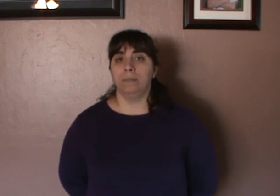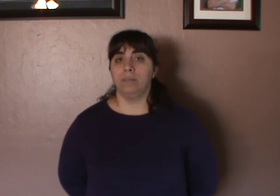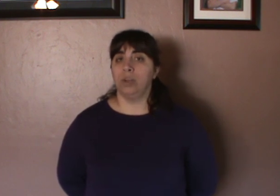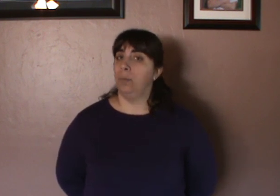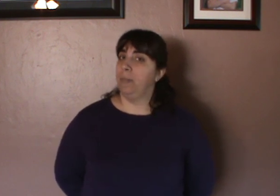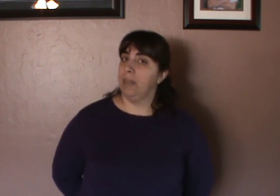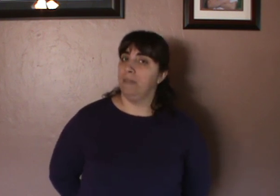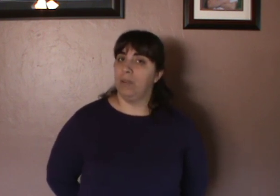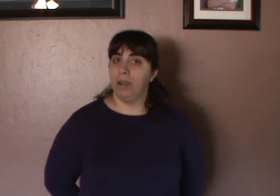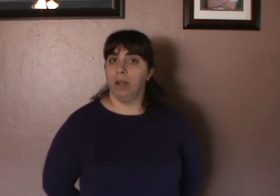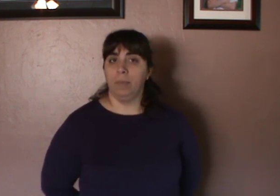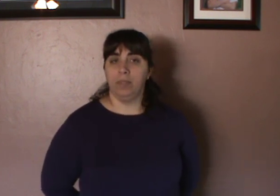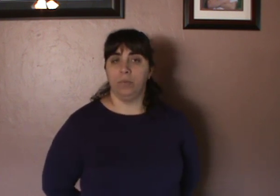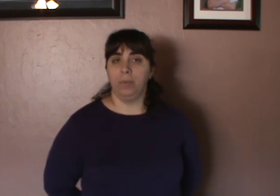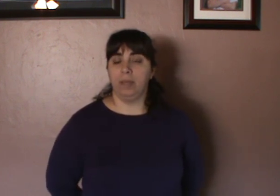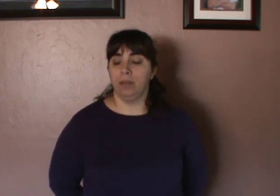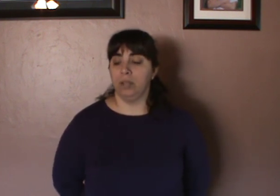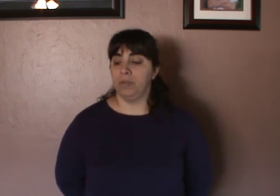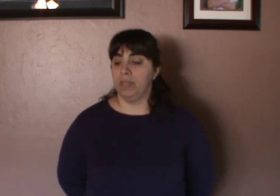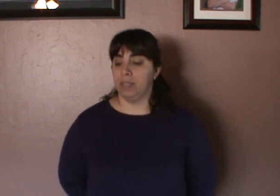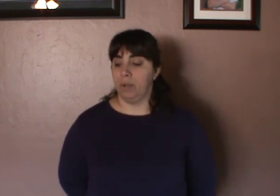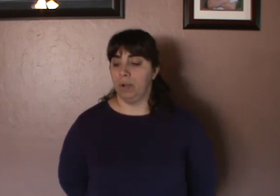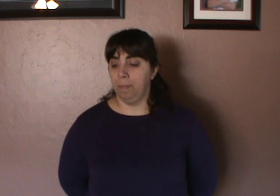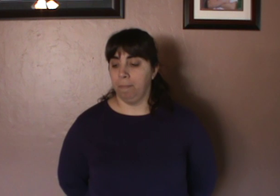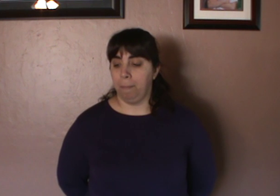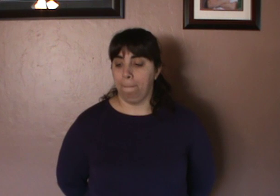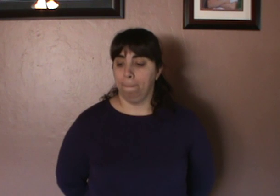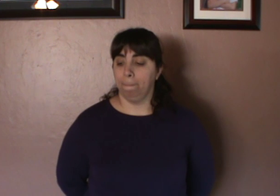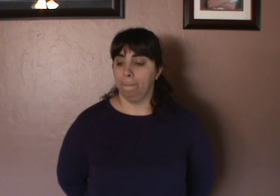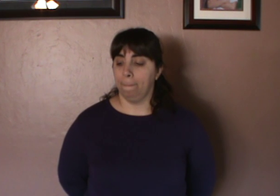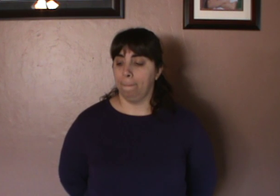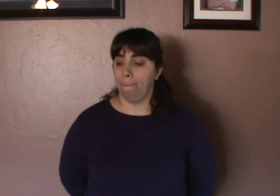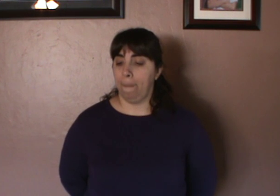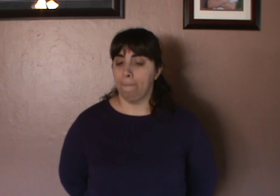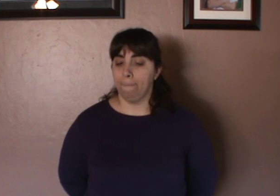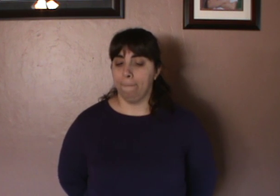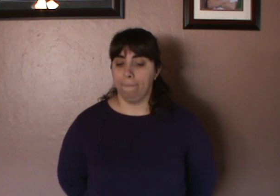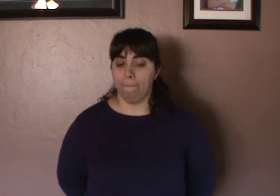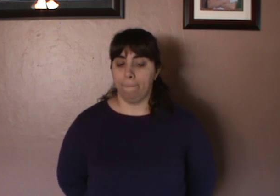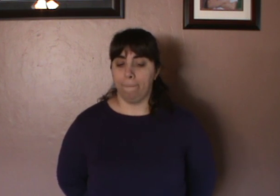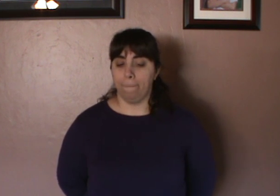So Minnie and Fairy Godmother will be doing this part. You're